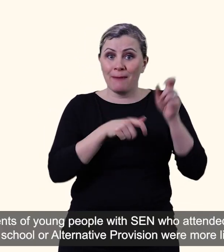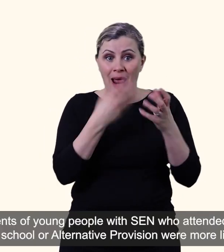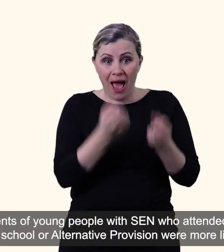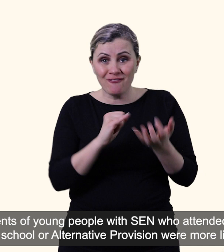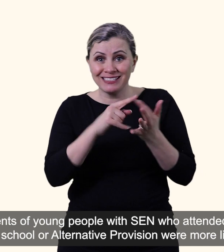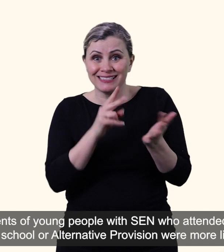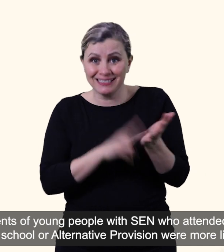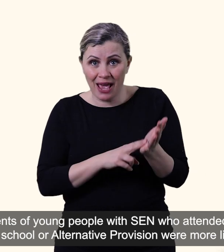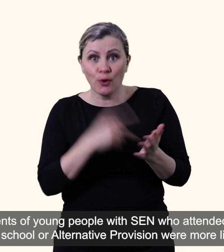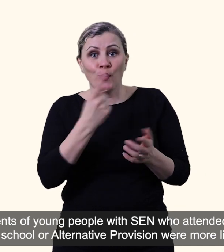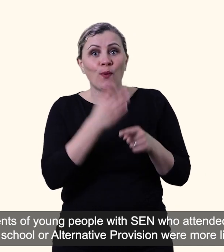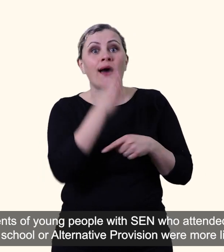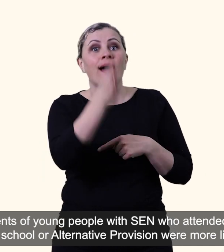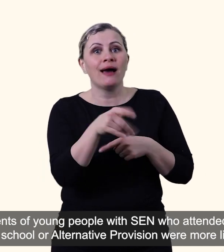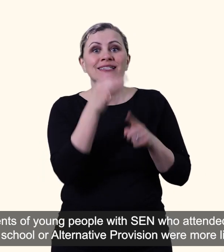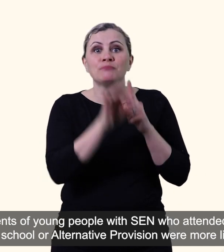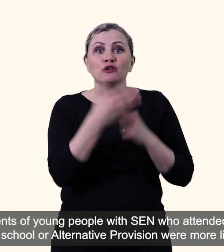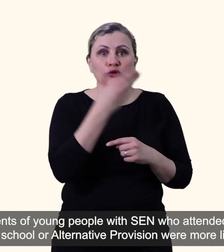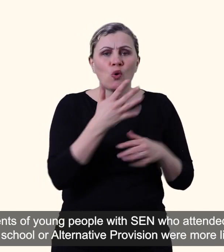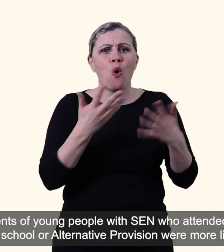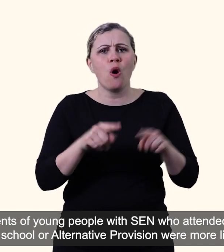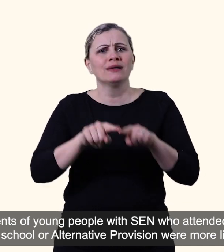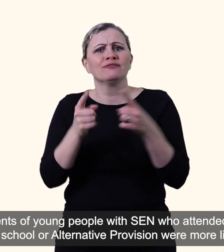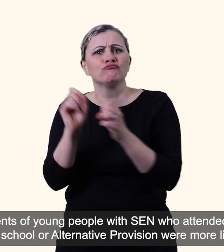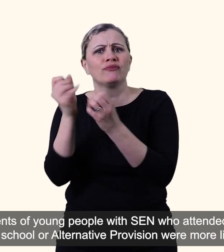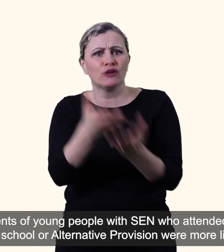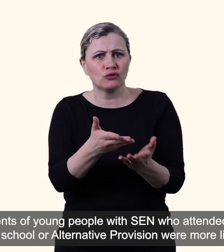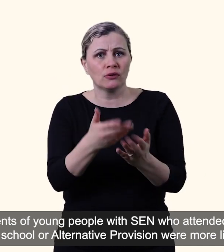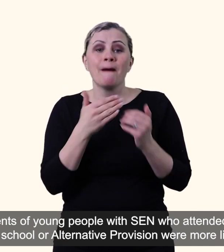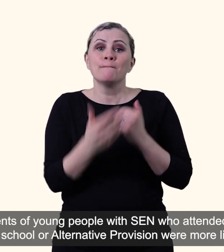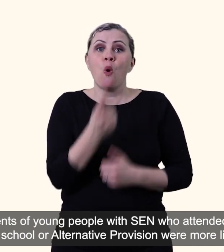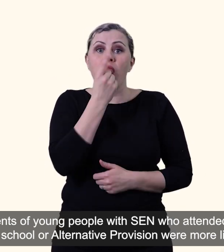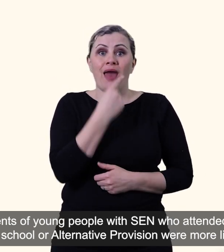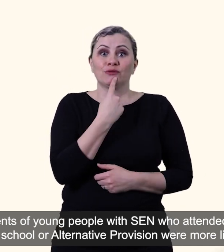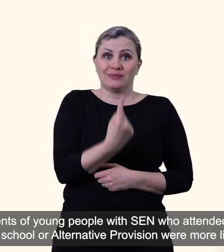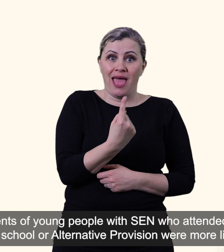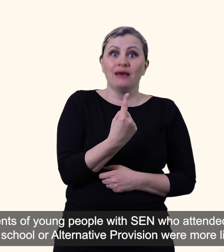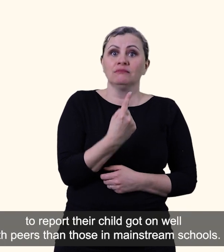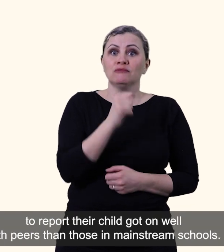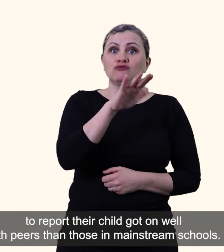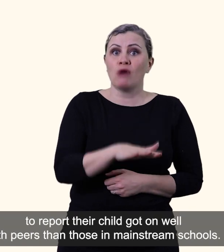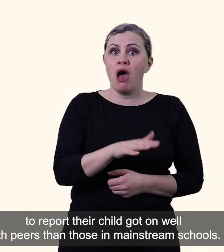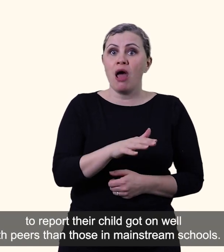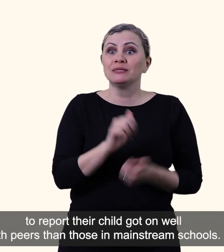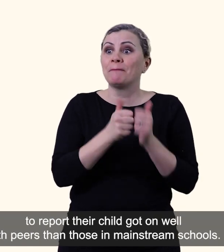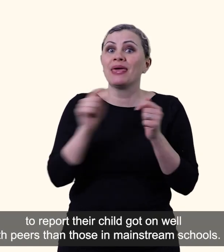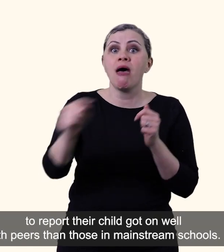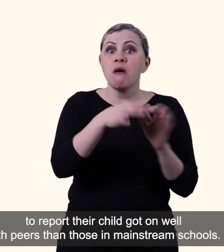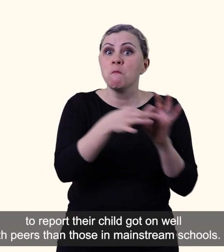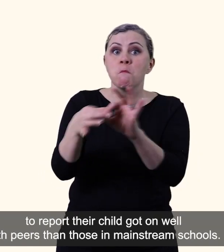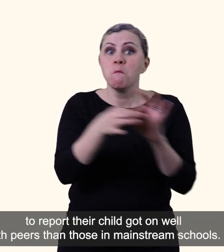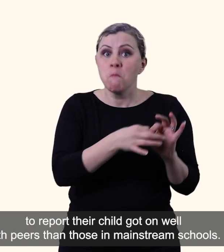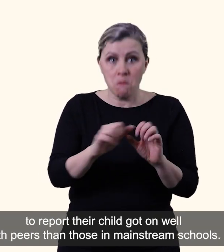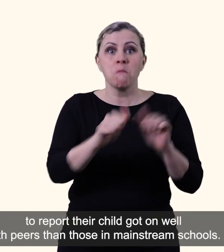Parents of young people with SEN who attended a special school or alternative provision were more likely to report their child